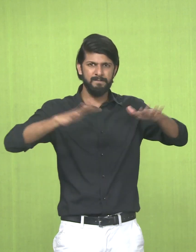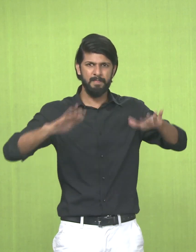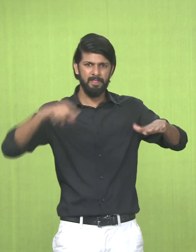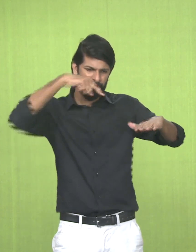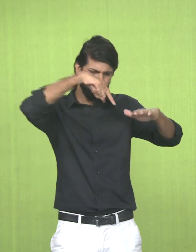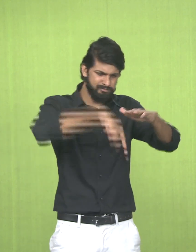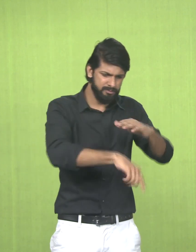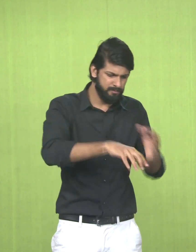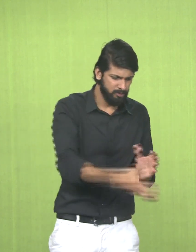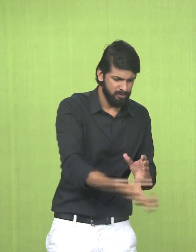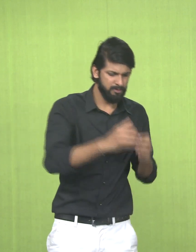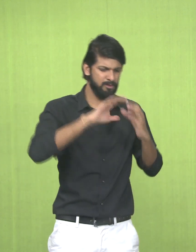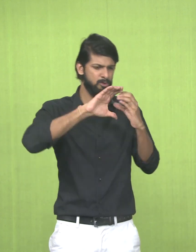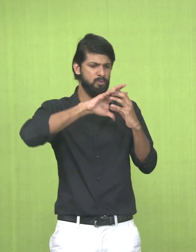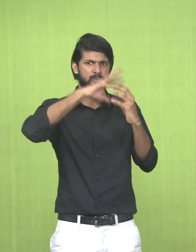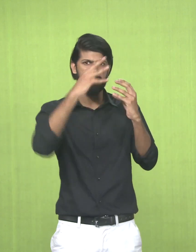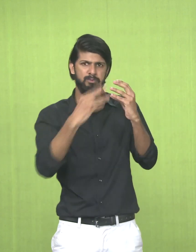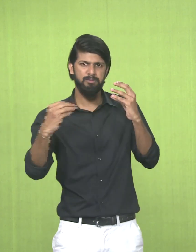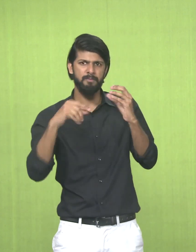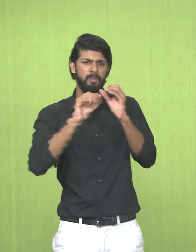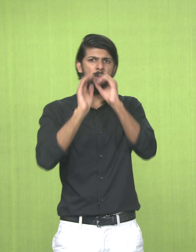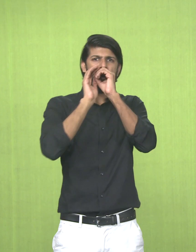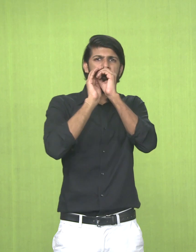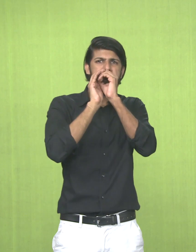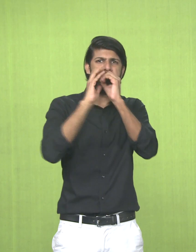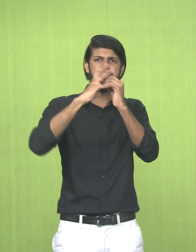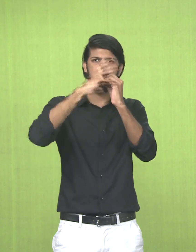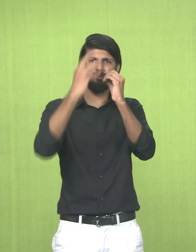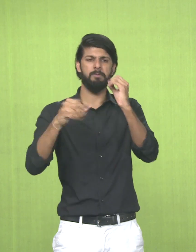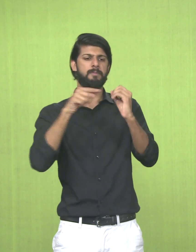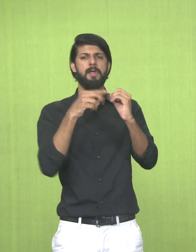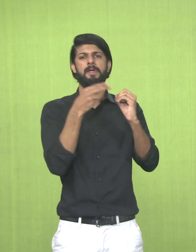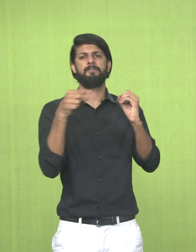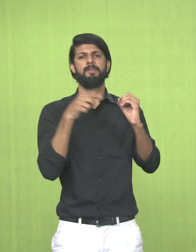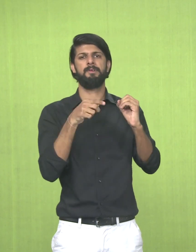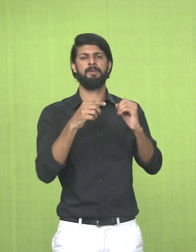Conch, mollusks which are found in water bodies.